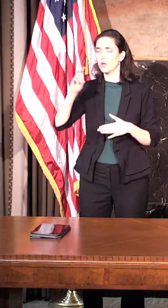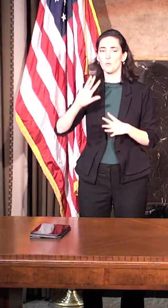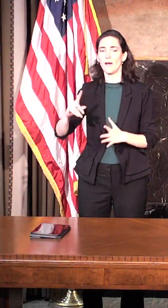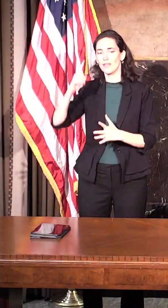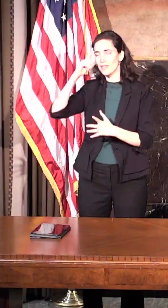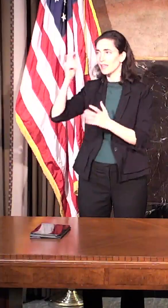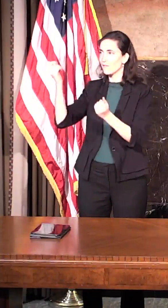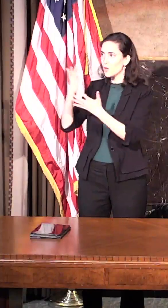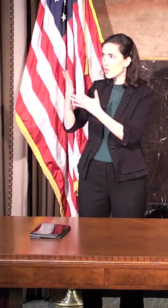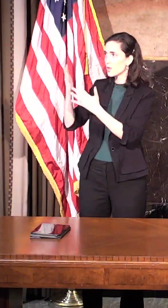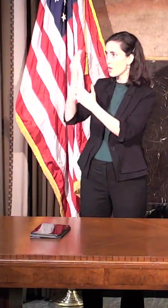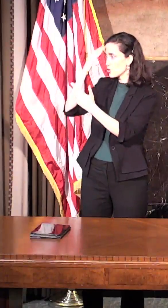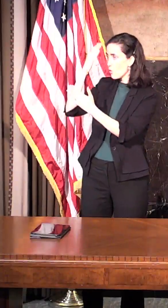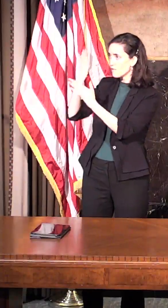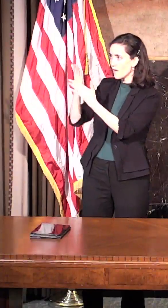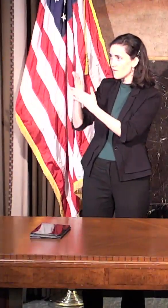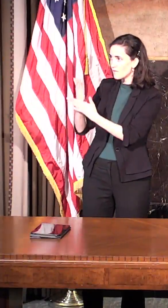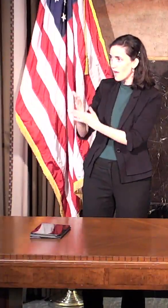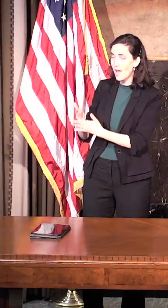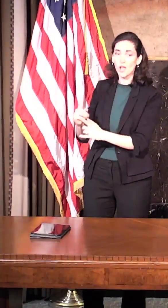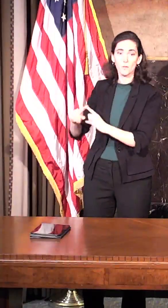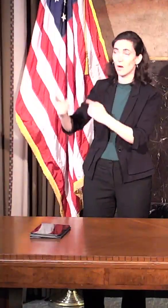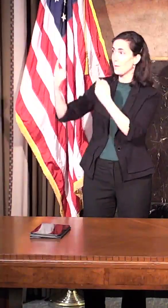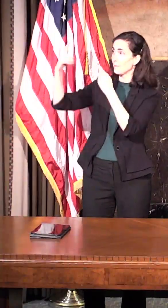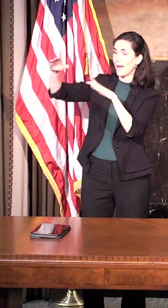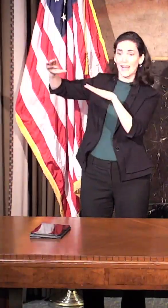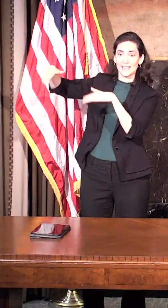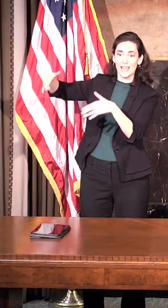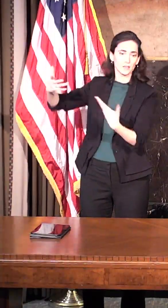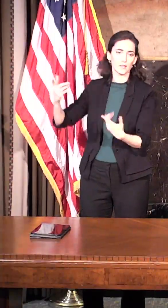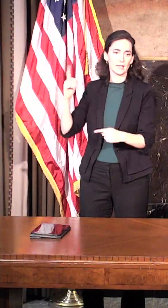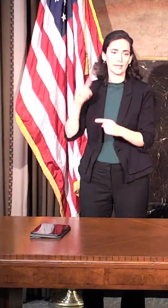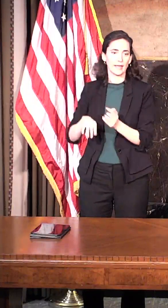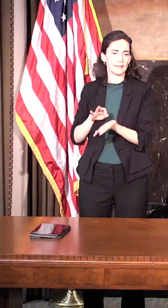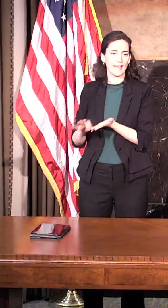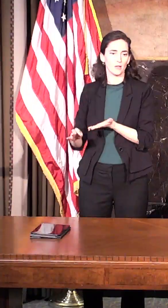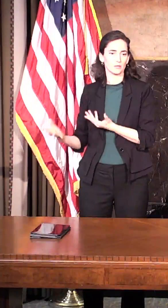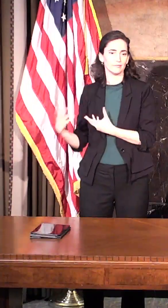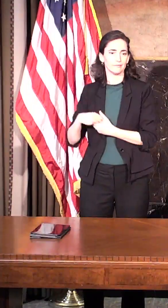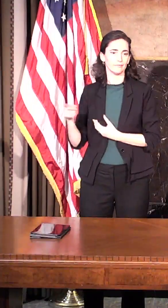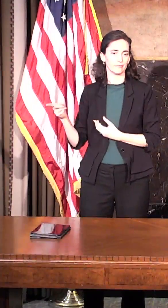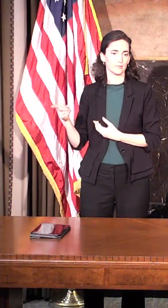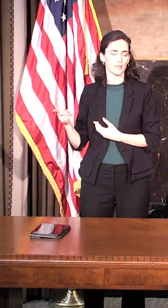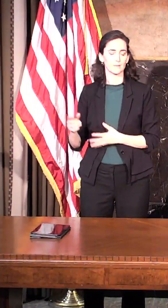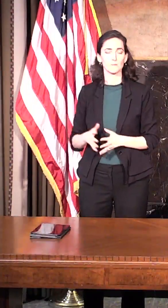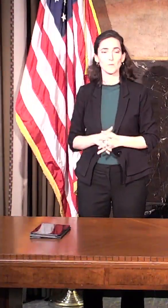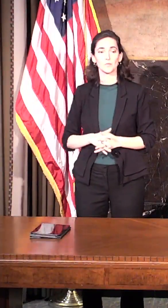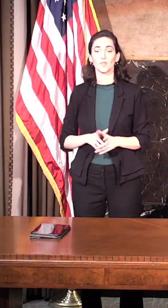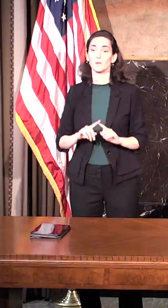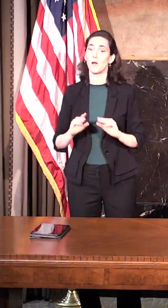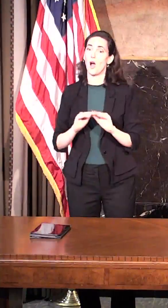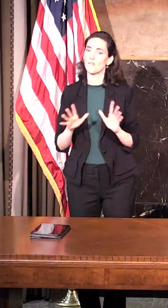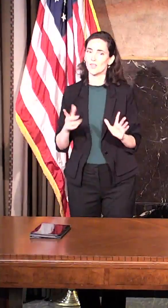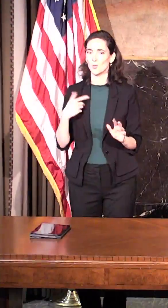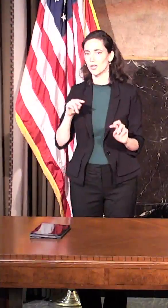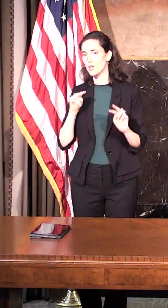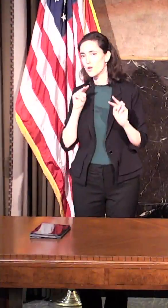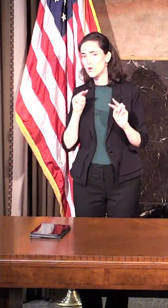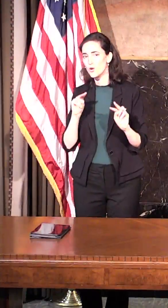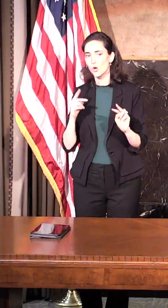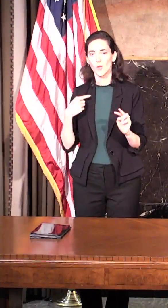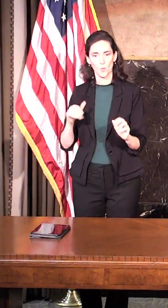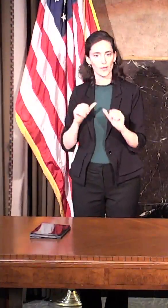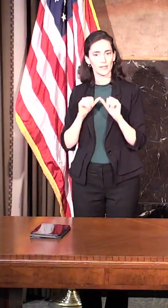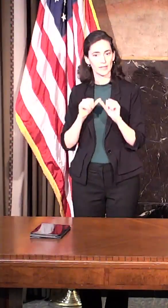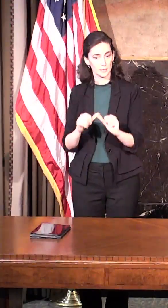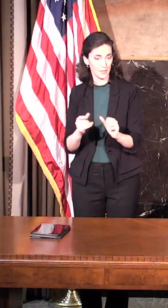consideration. And until something happens, you can't take it into consideration. But obviously, we look forward to continuing, as we